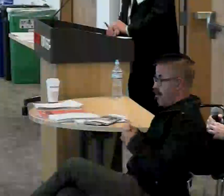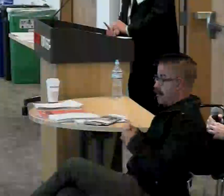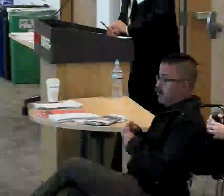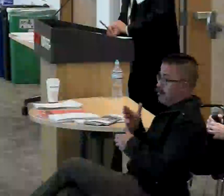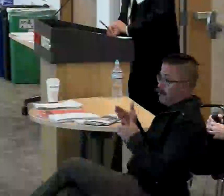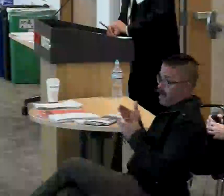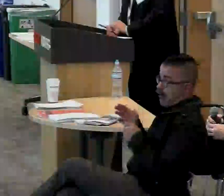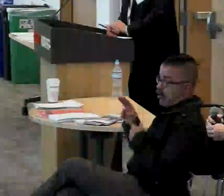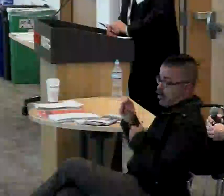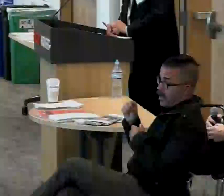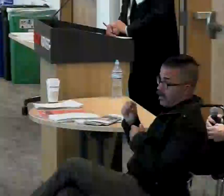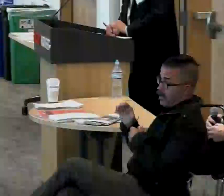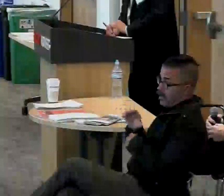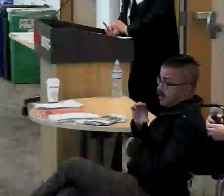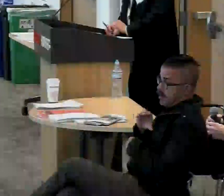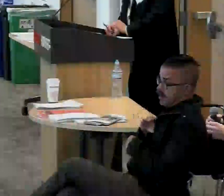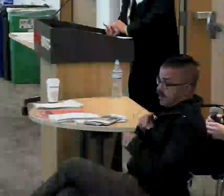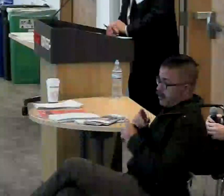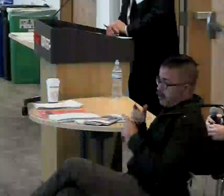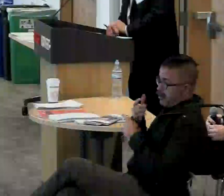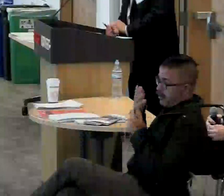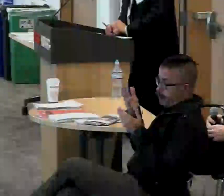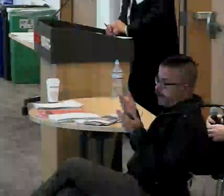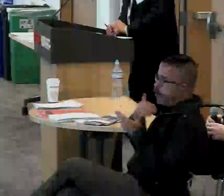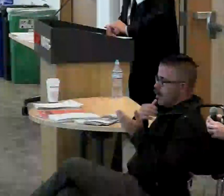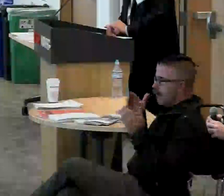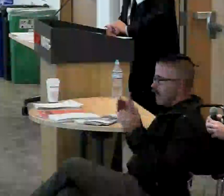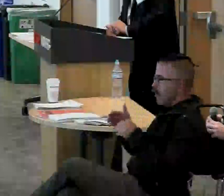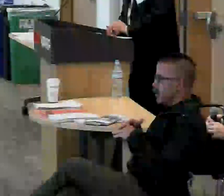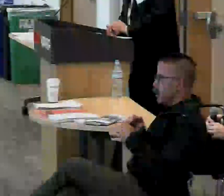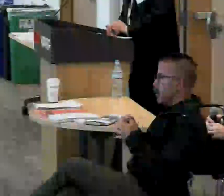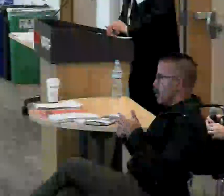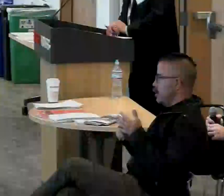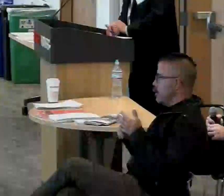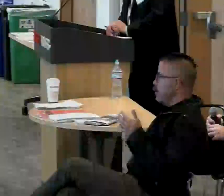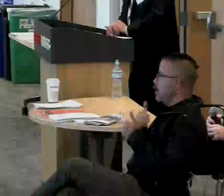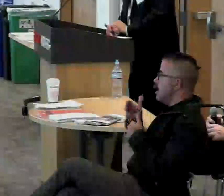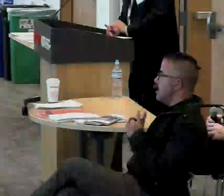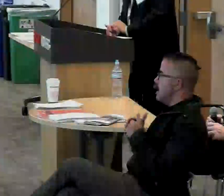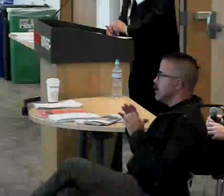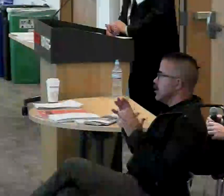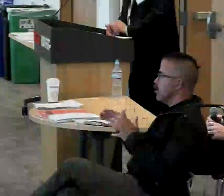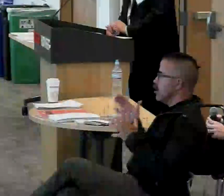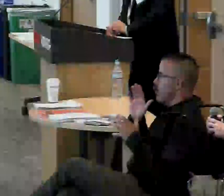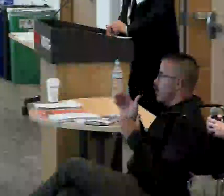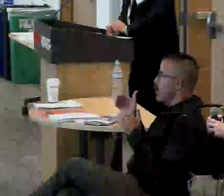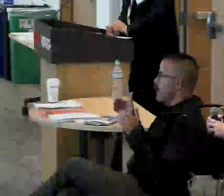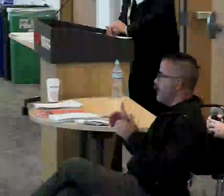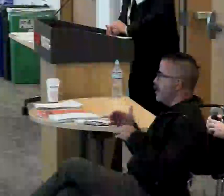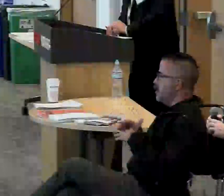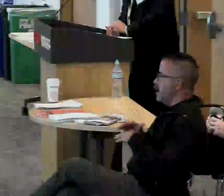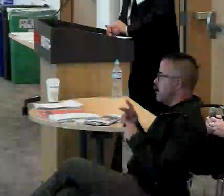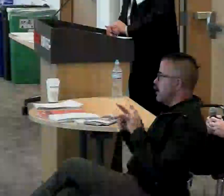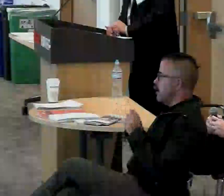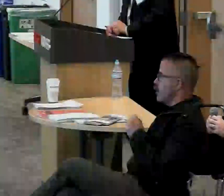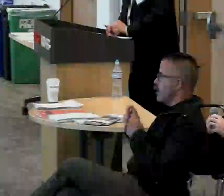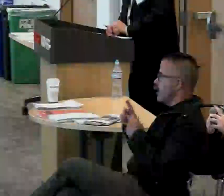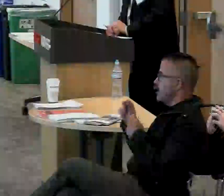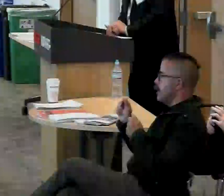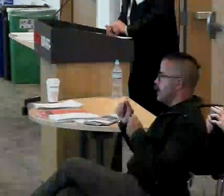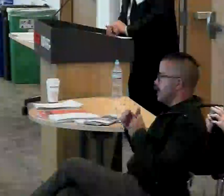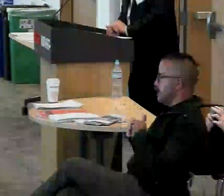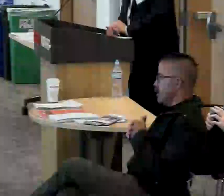other status groups. And I think our next deep dive is going to be around people with disabilities